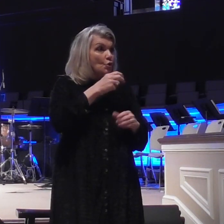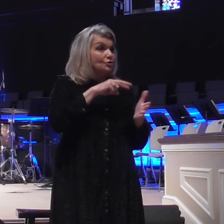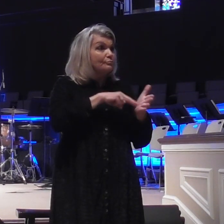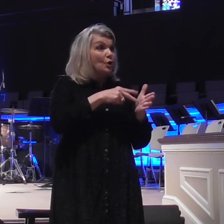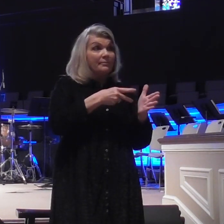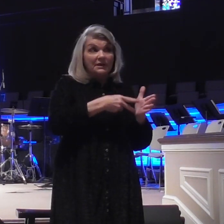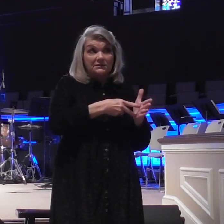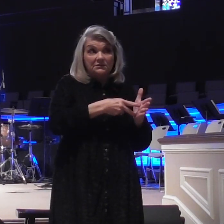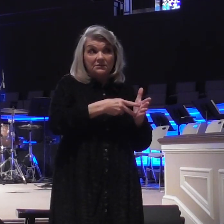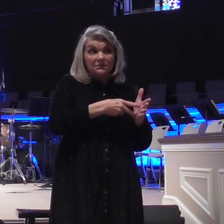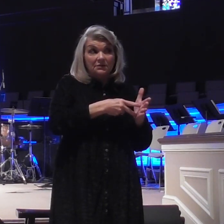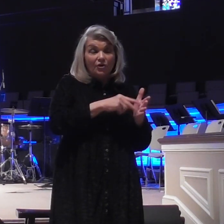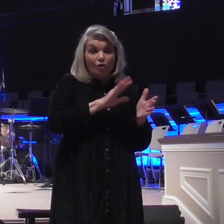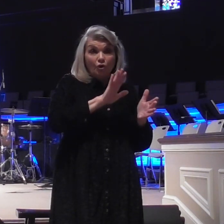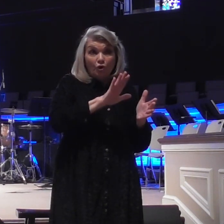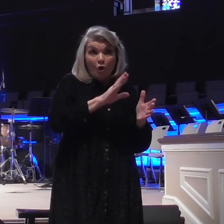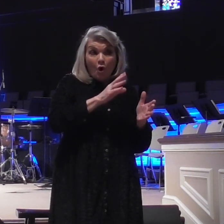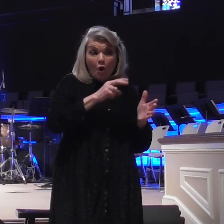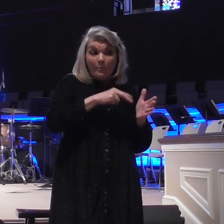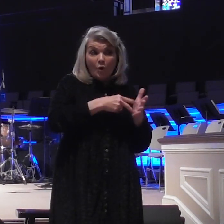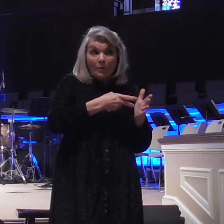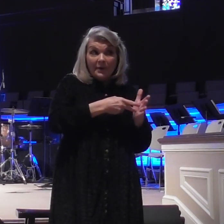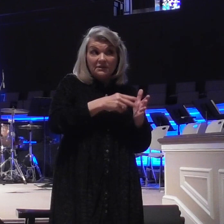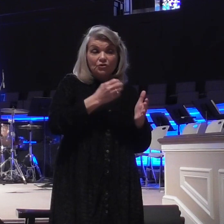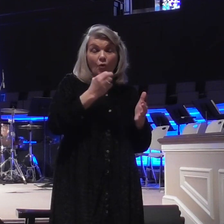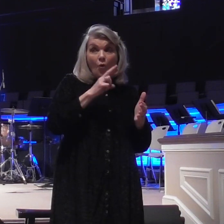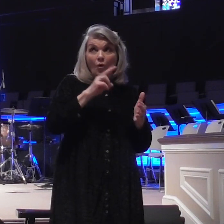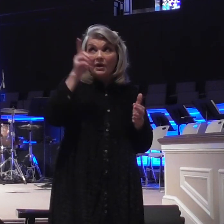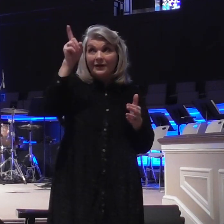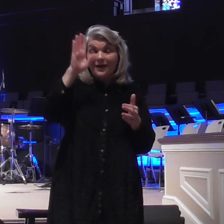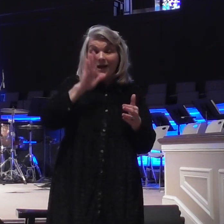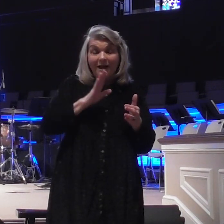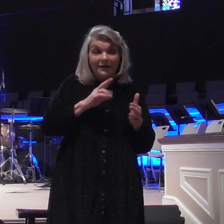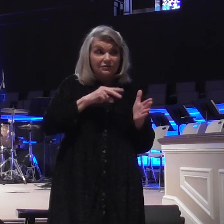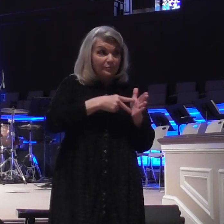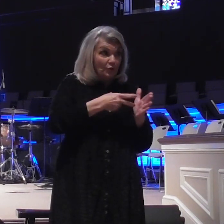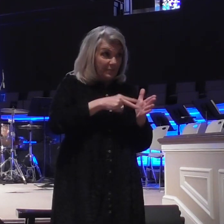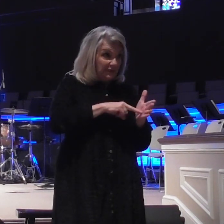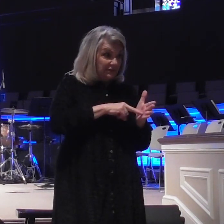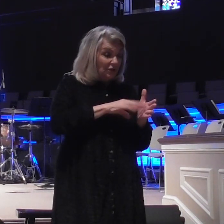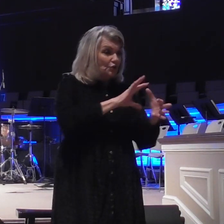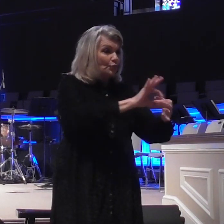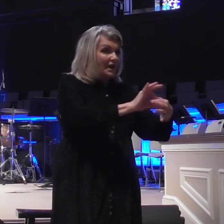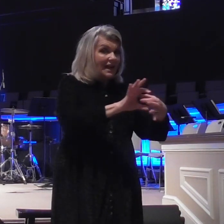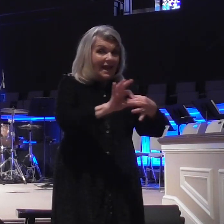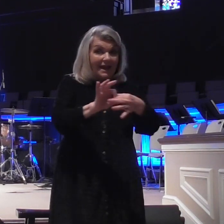you go. And that's the conversation we need to have. Whose purpose is